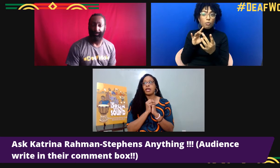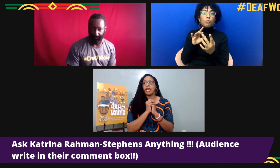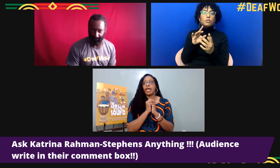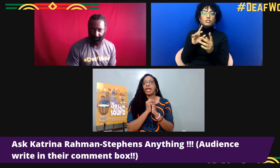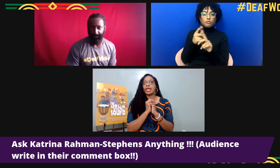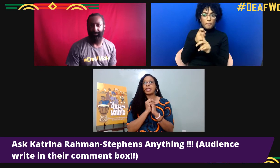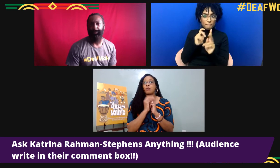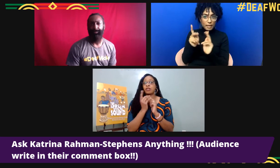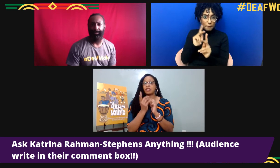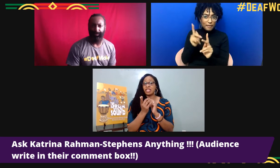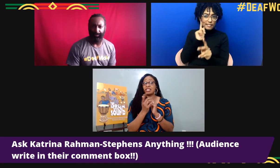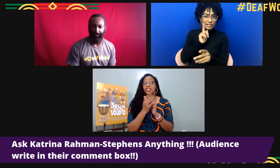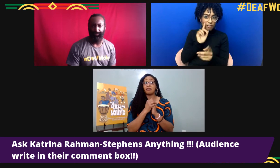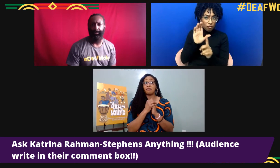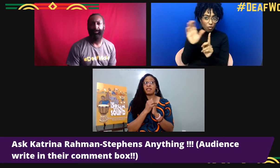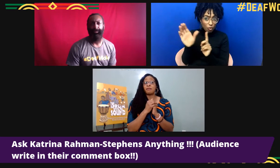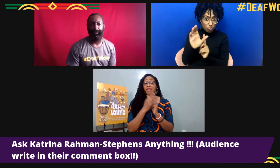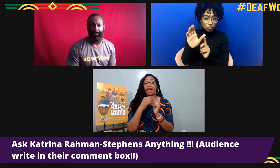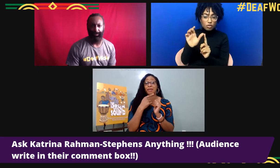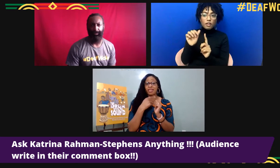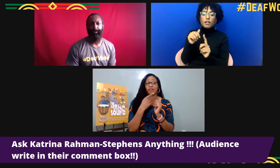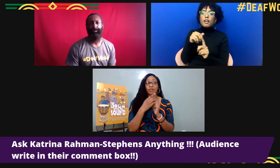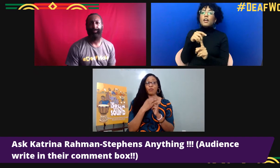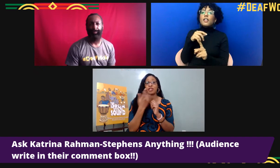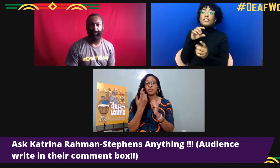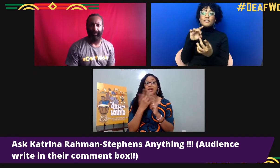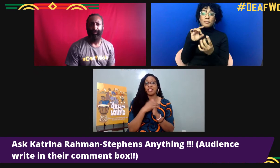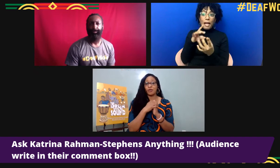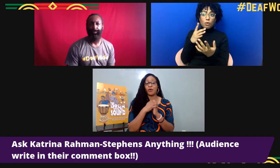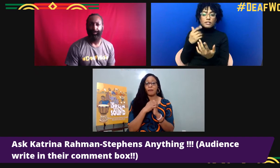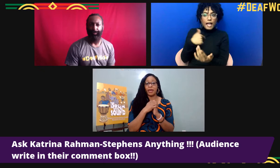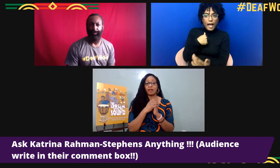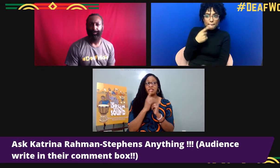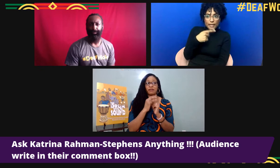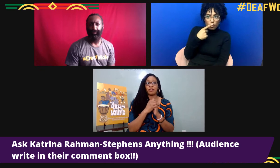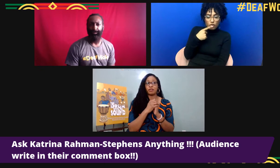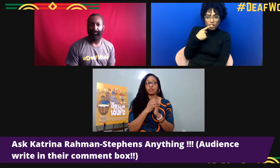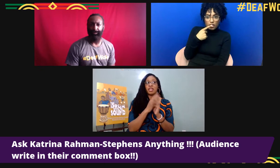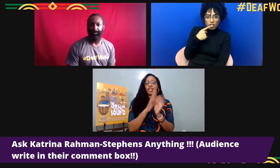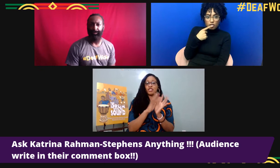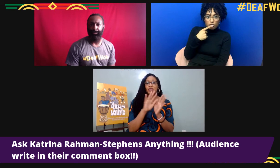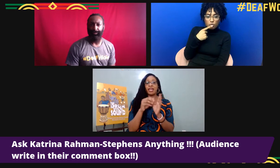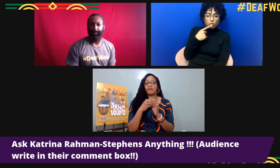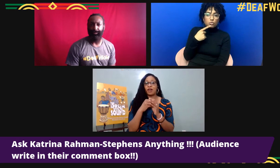culture. And one of the things could be, I'm hearing, what do I know about